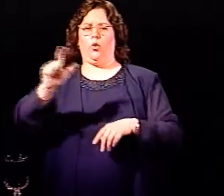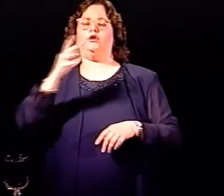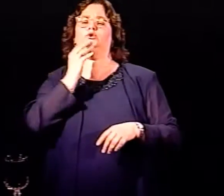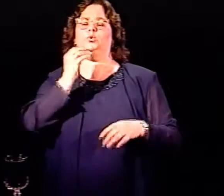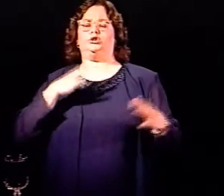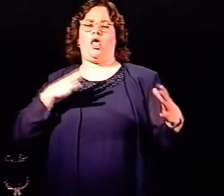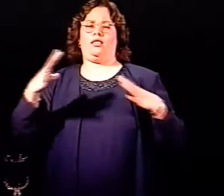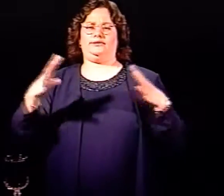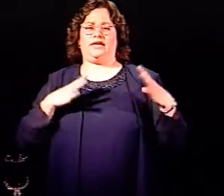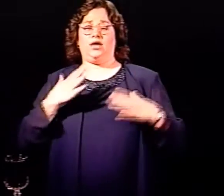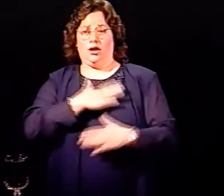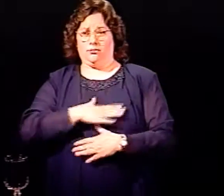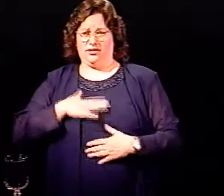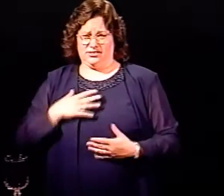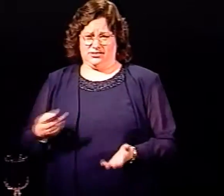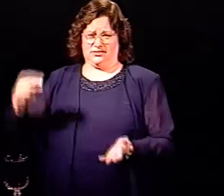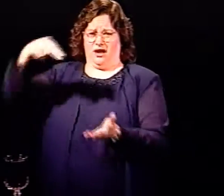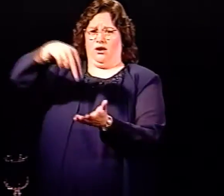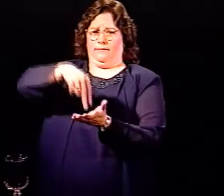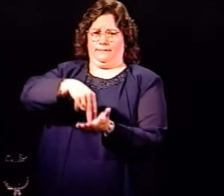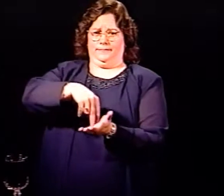holidays. Please stand.